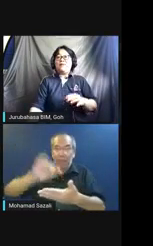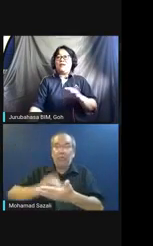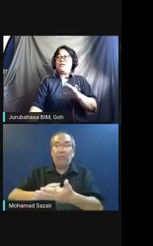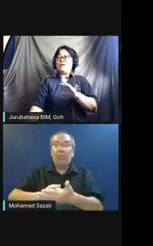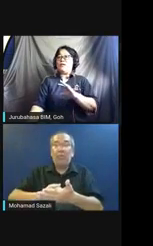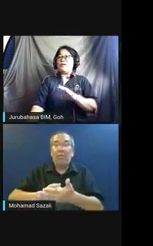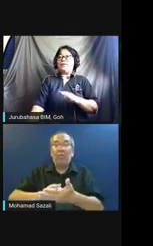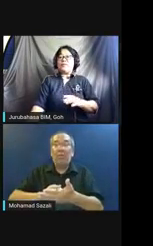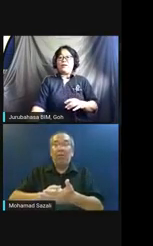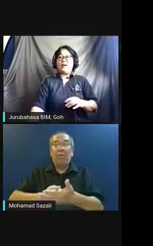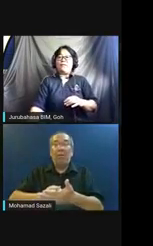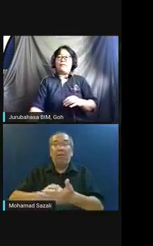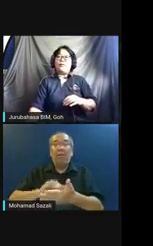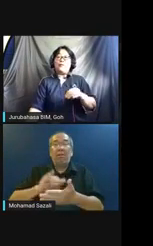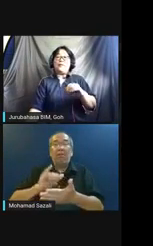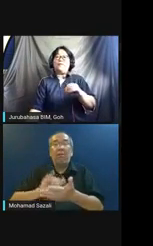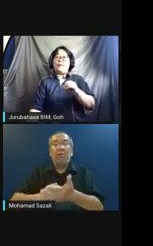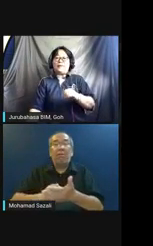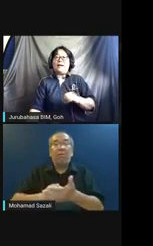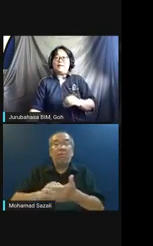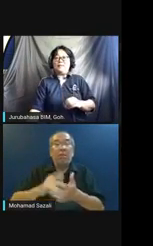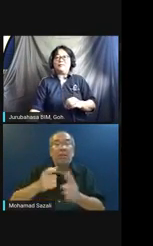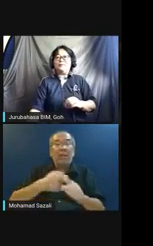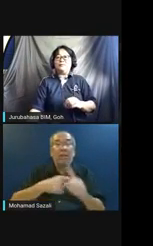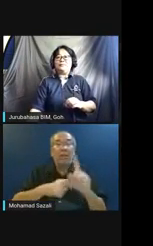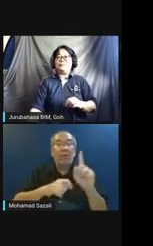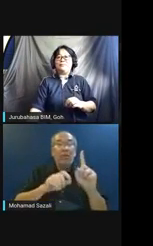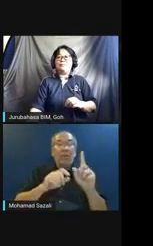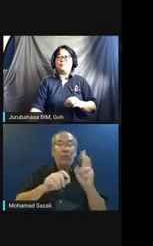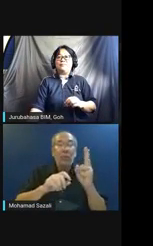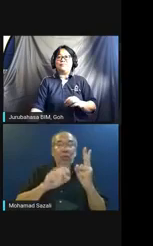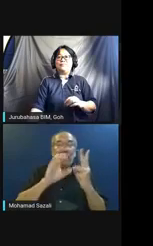And if you actually look at the graph, the one in red color,